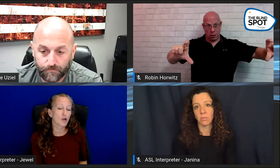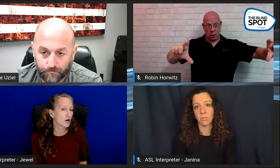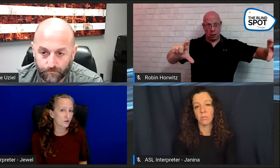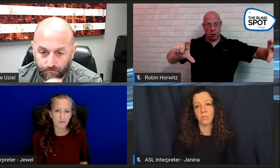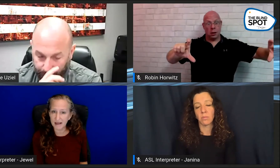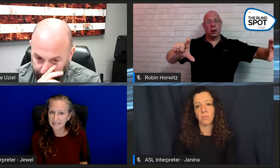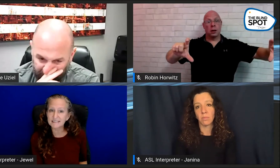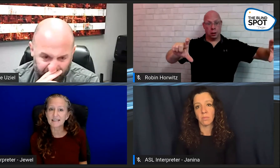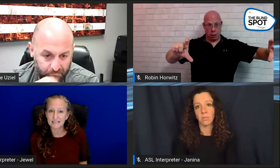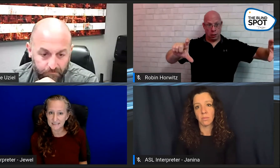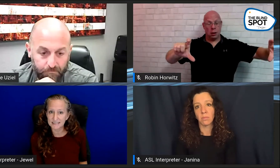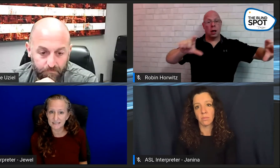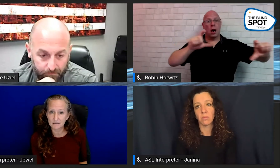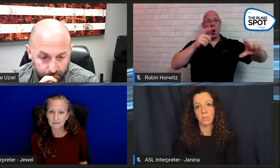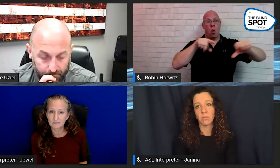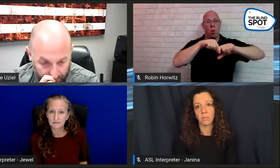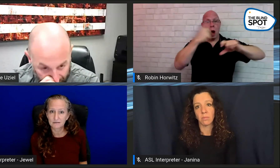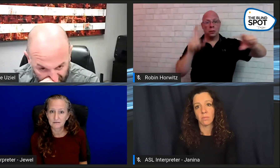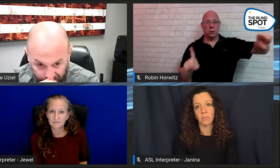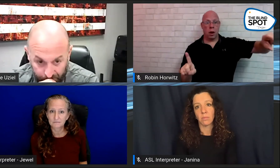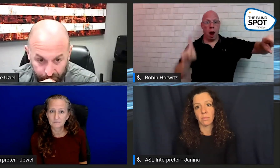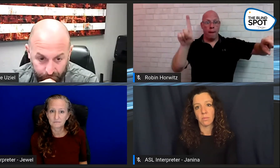the longer the base is,